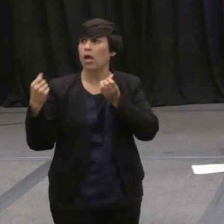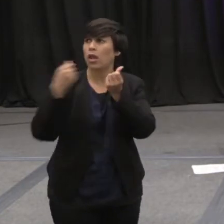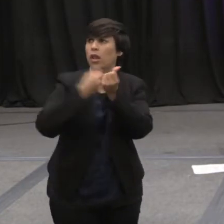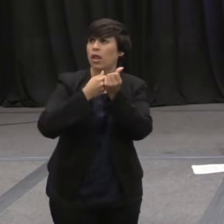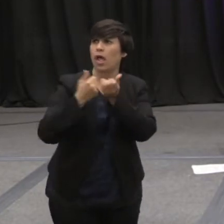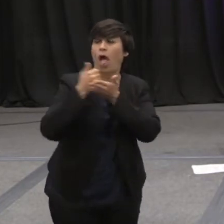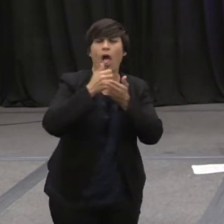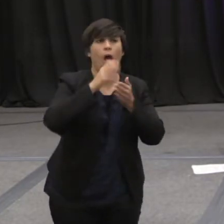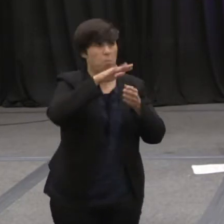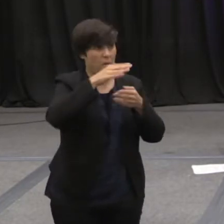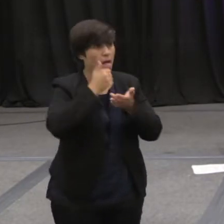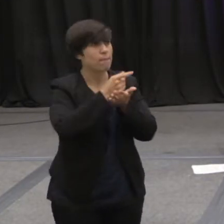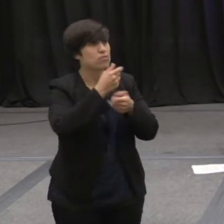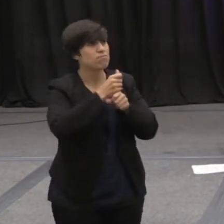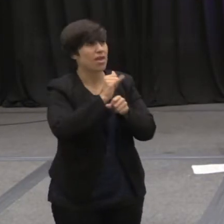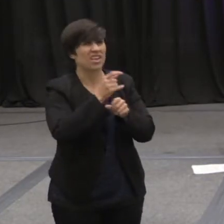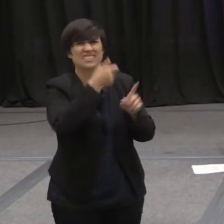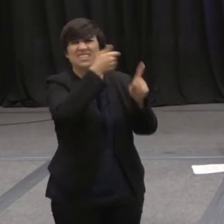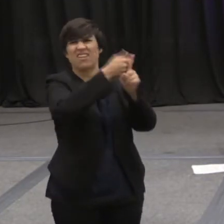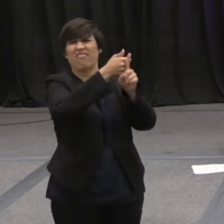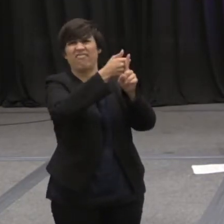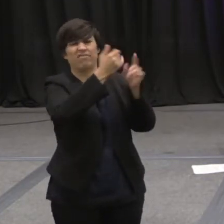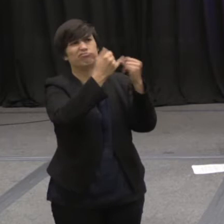help. So,